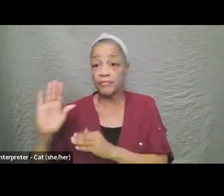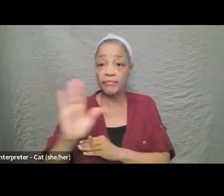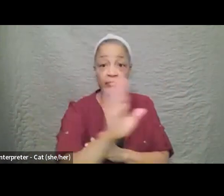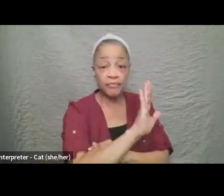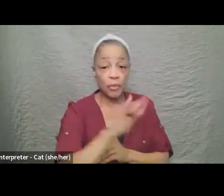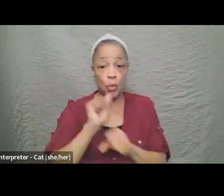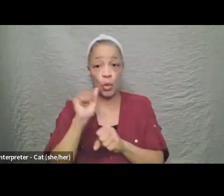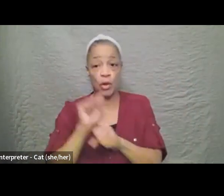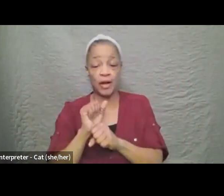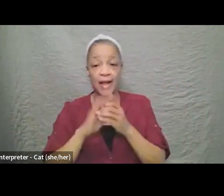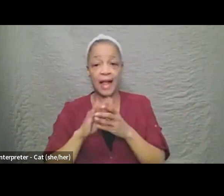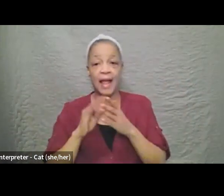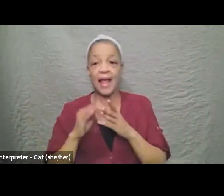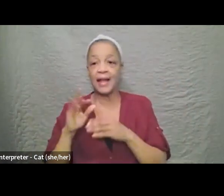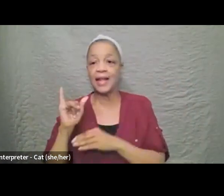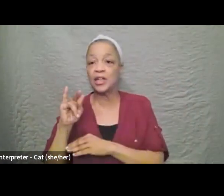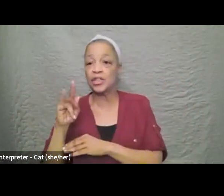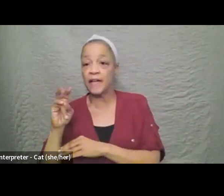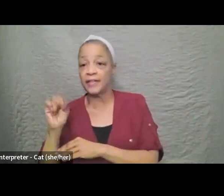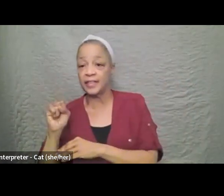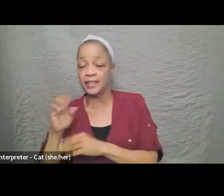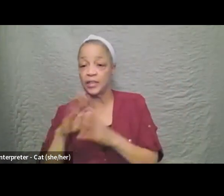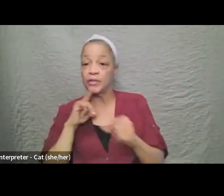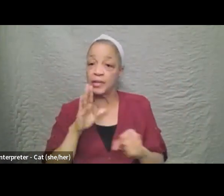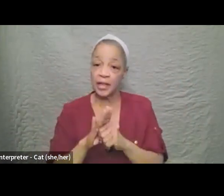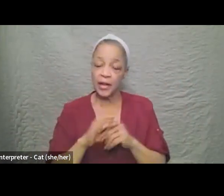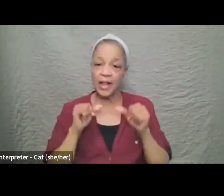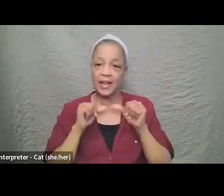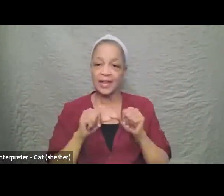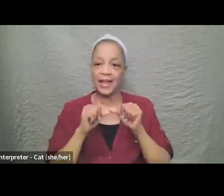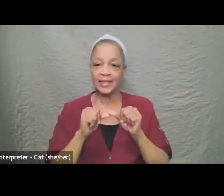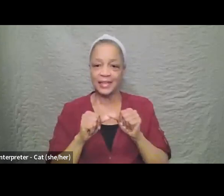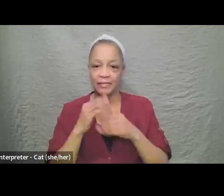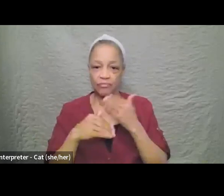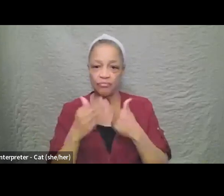and initiatives as a means to ensure lasting impact.